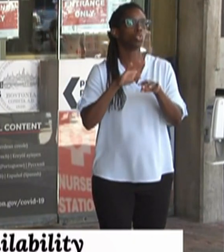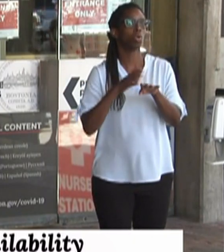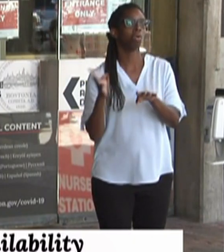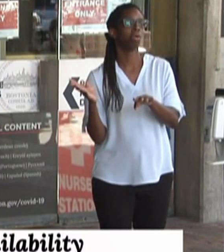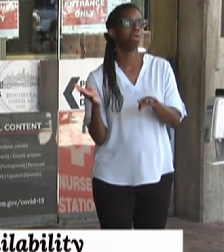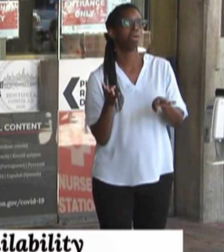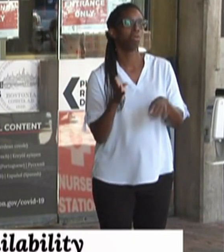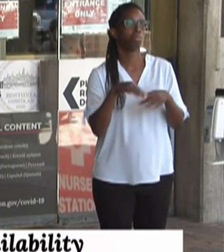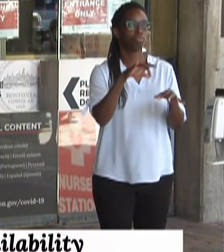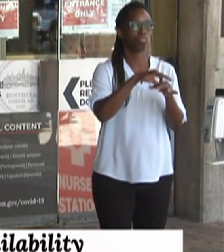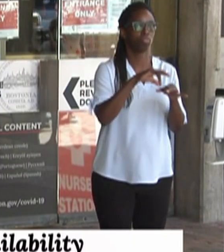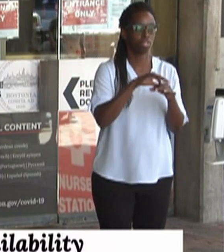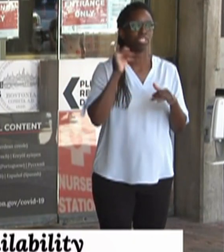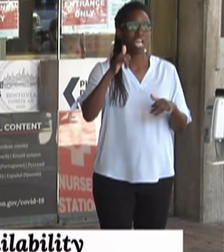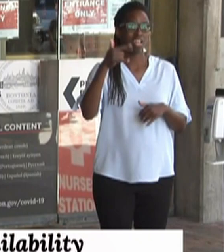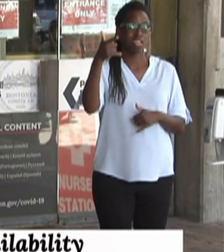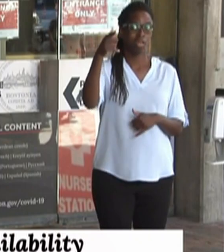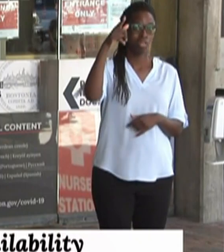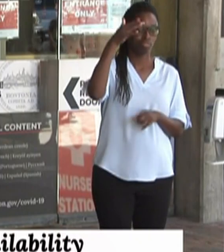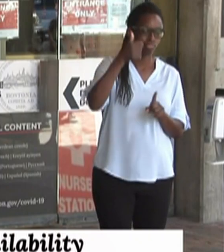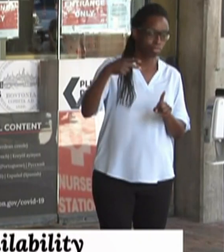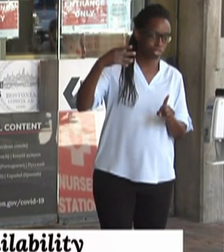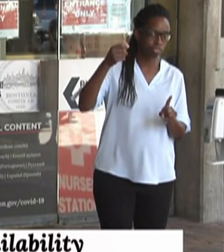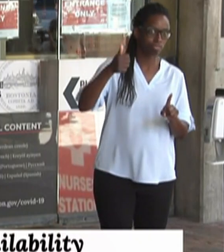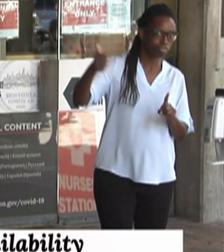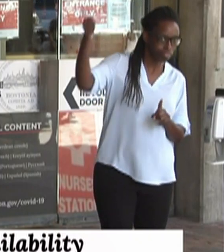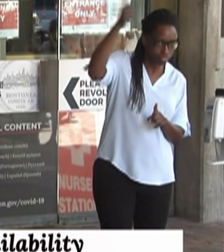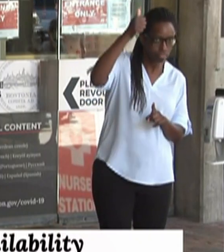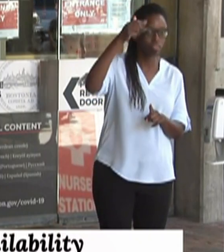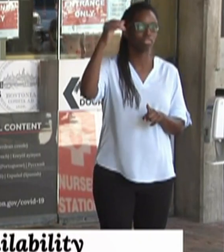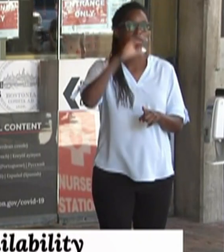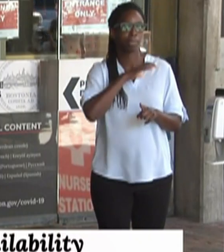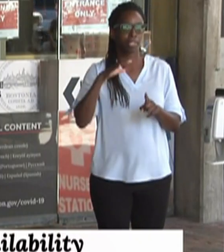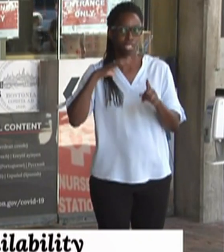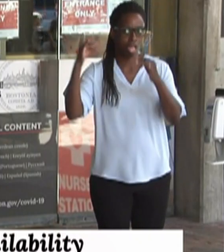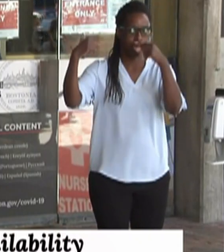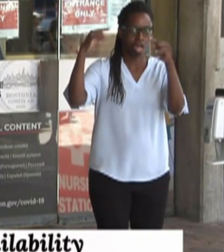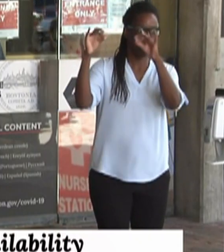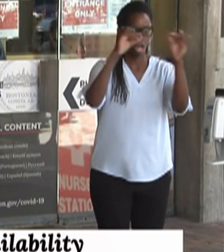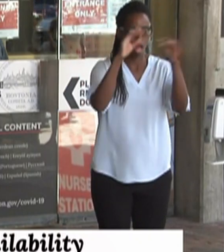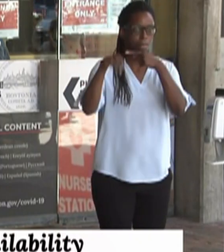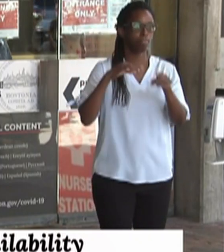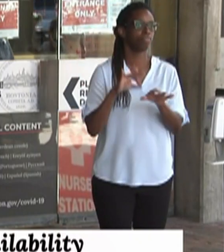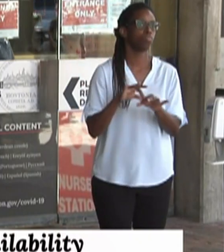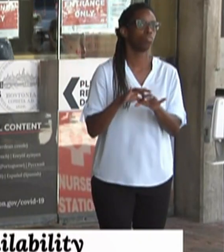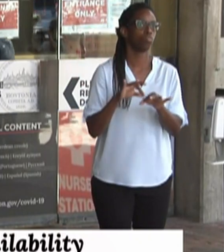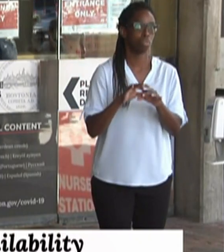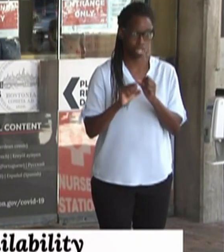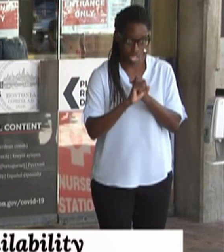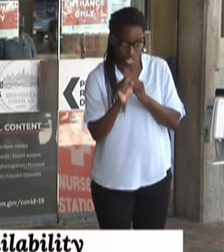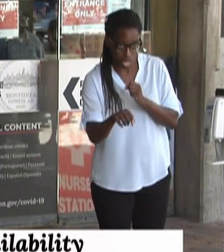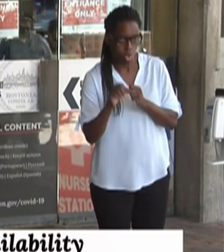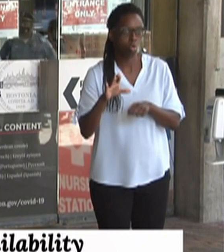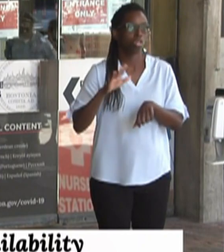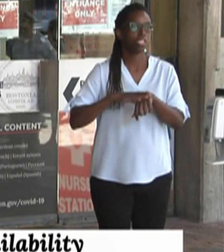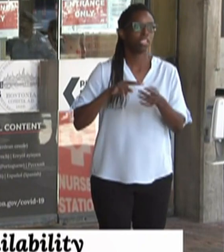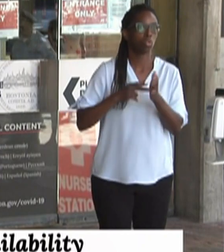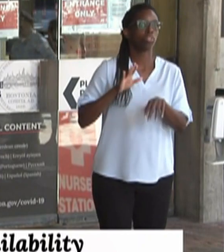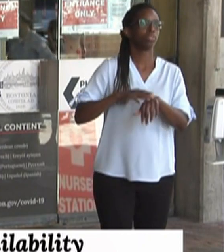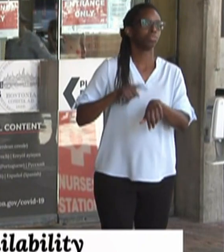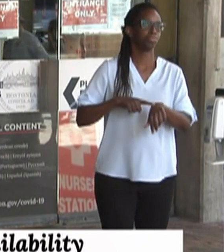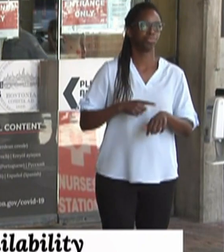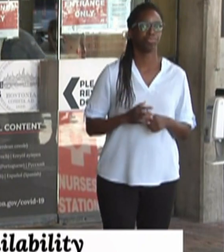put extra people on for overtime during this time. We have probably the largest, the most